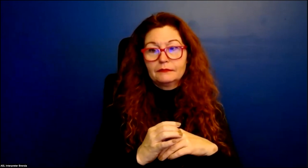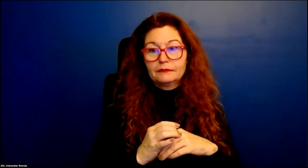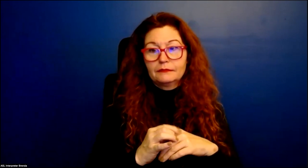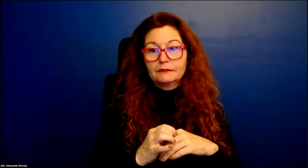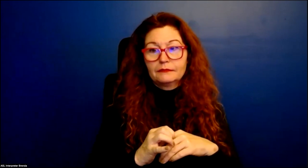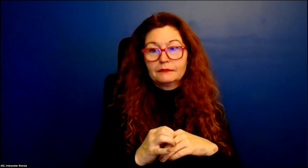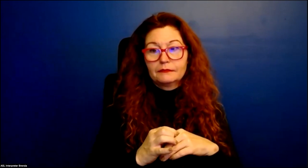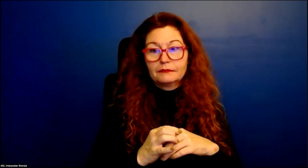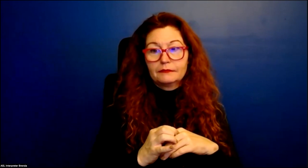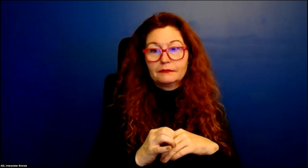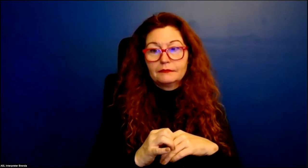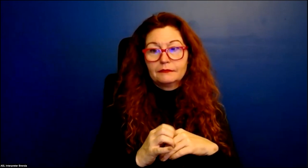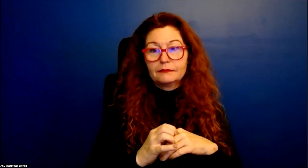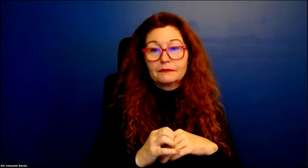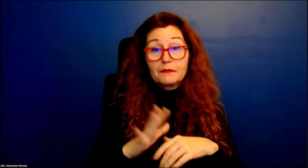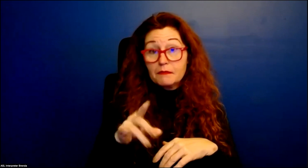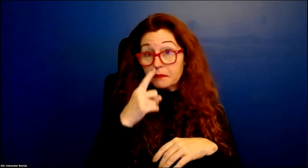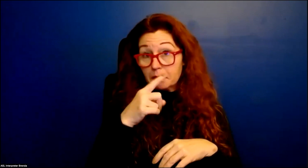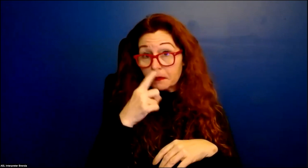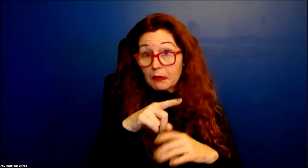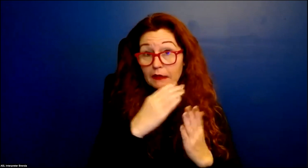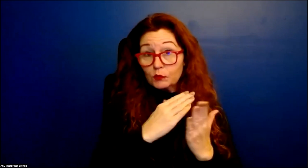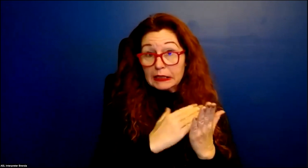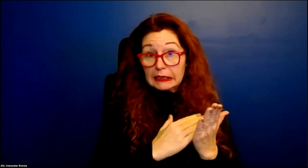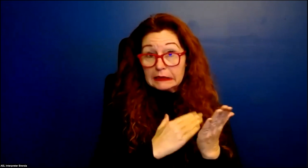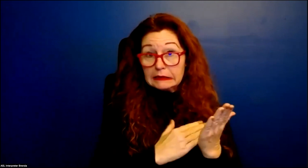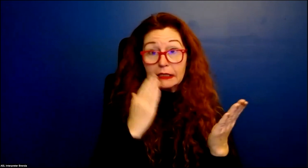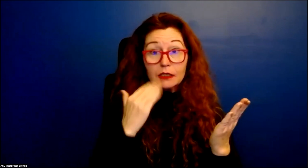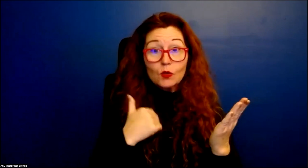probably list out, I know we have a lot of